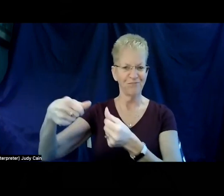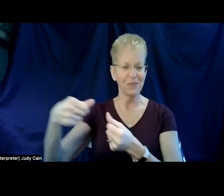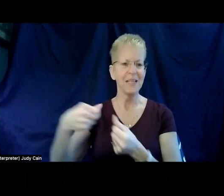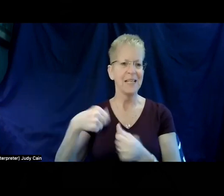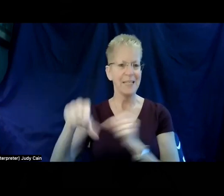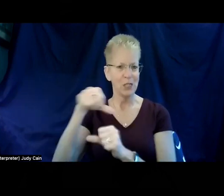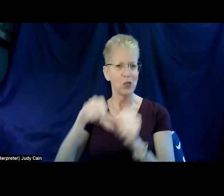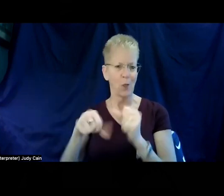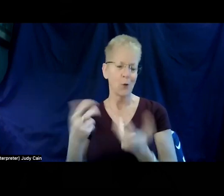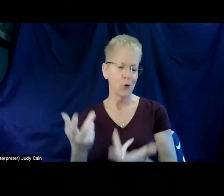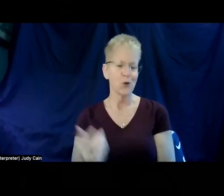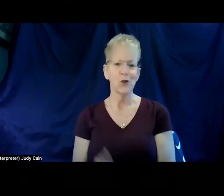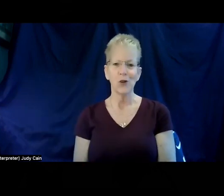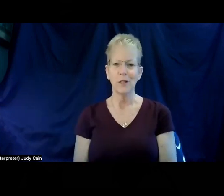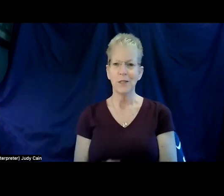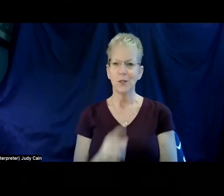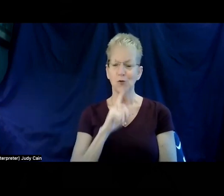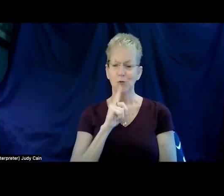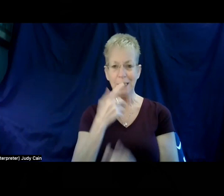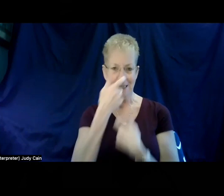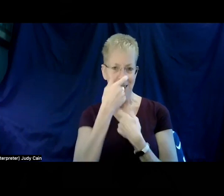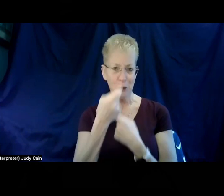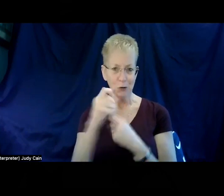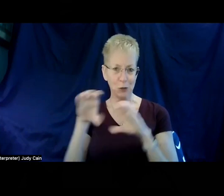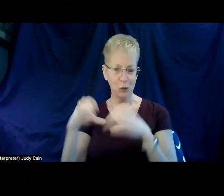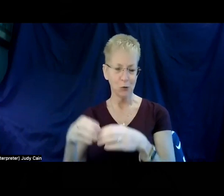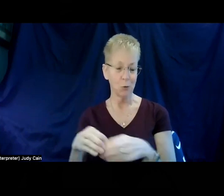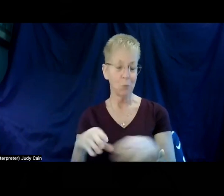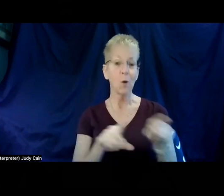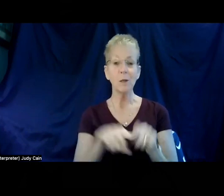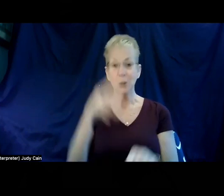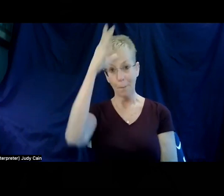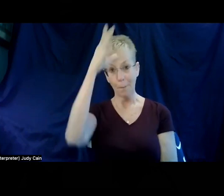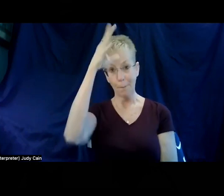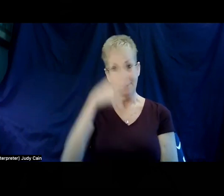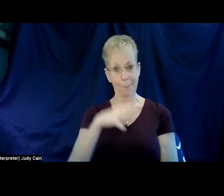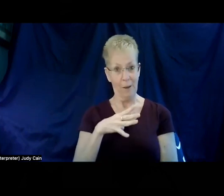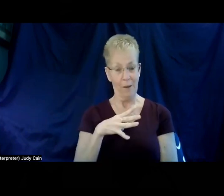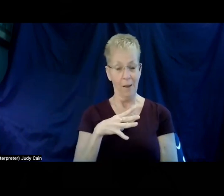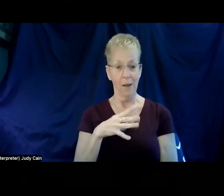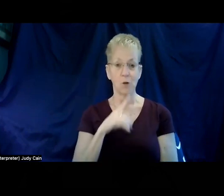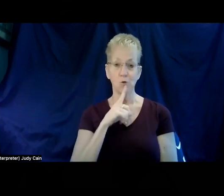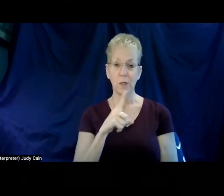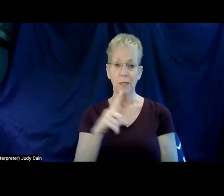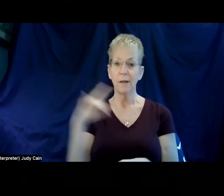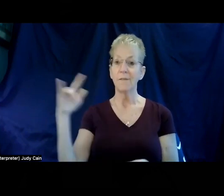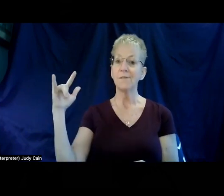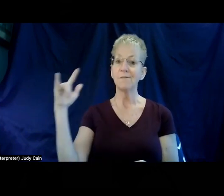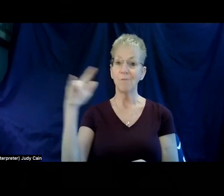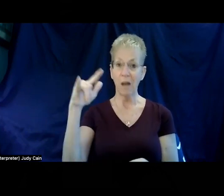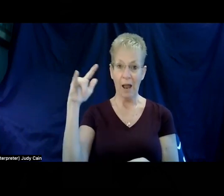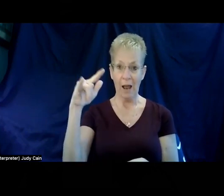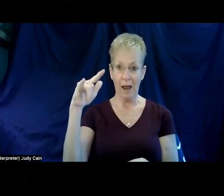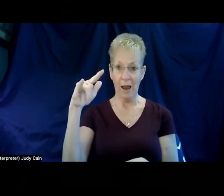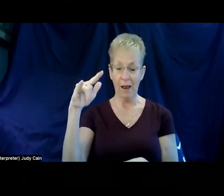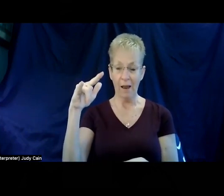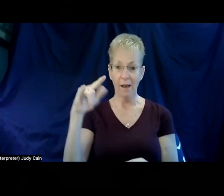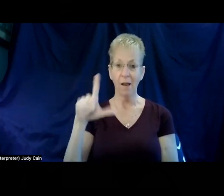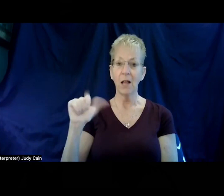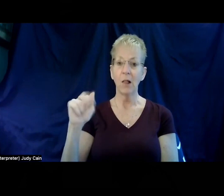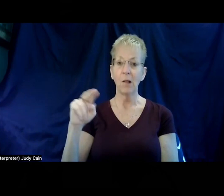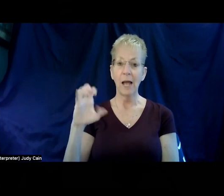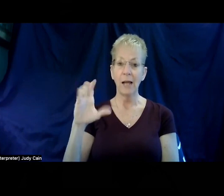of people. And also the men ended up flying in the Lancaster